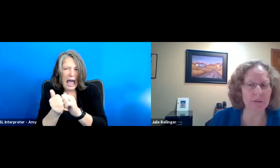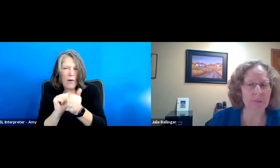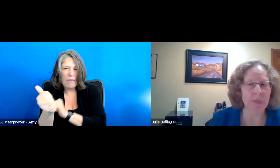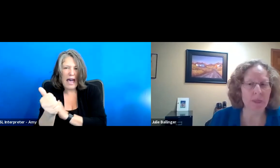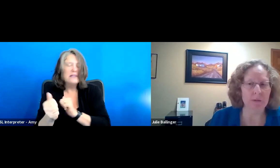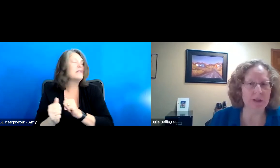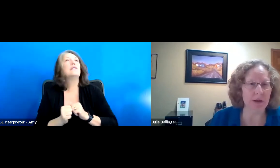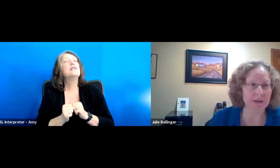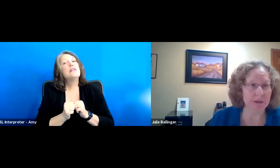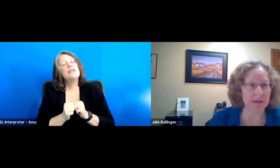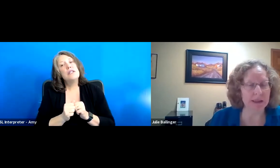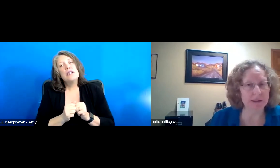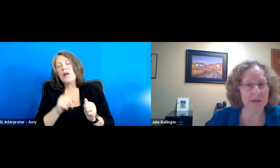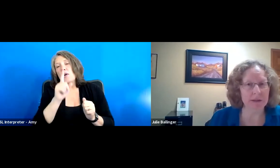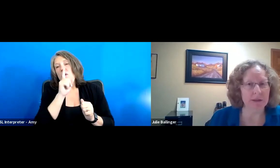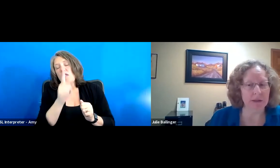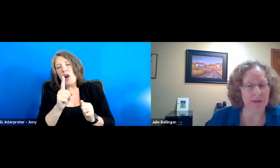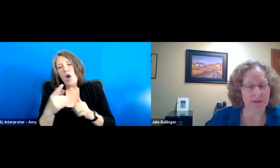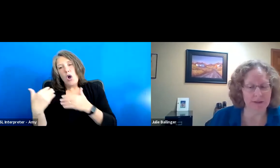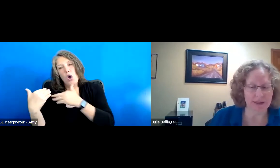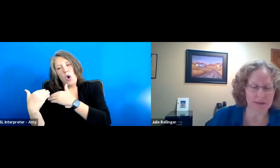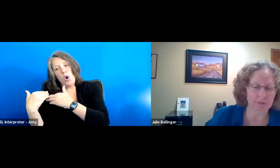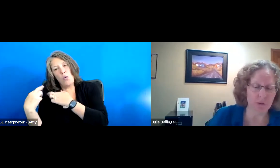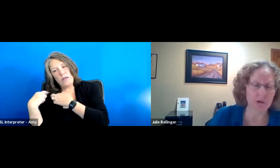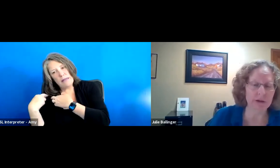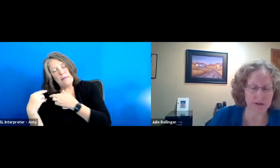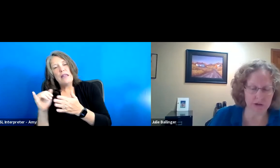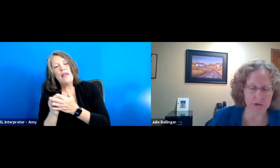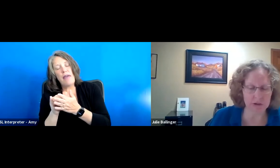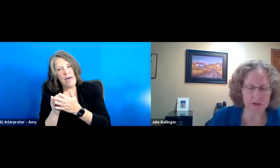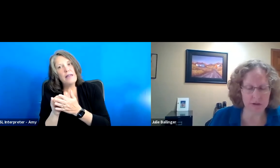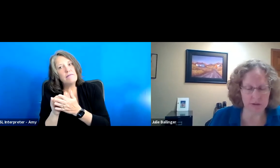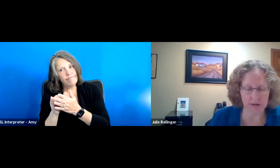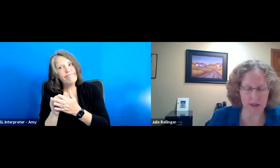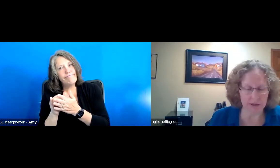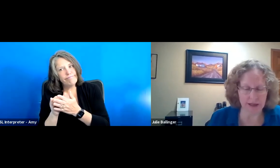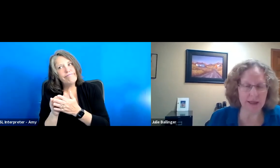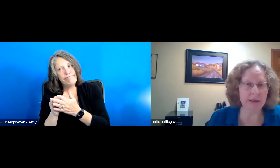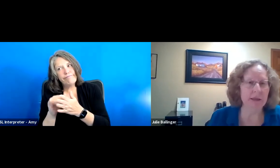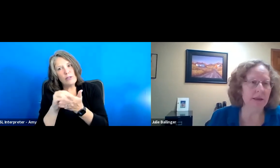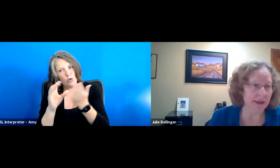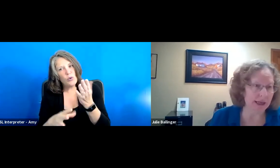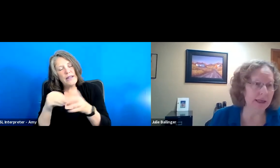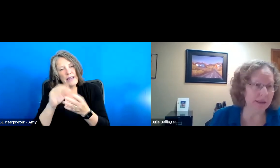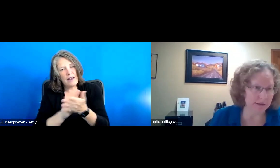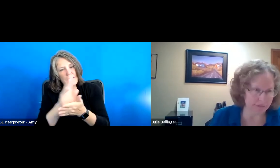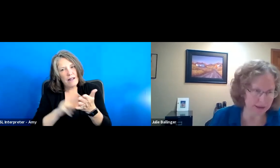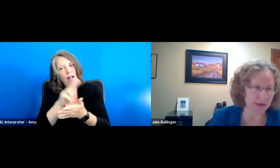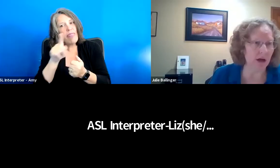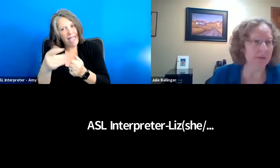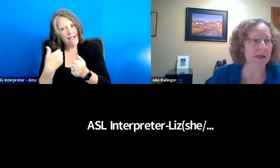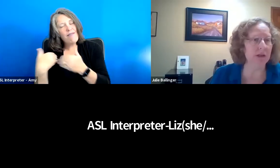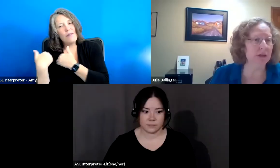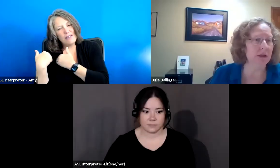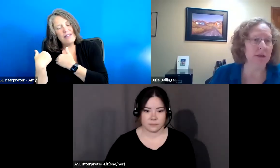there are responsibilities that come forward. A student in higher ed, if they